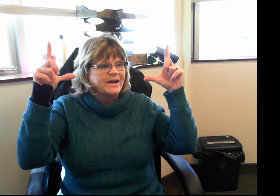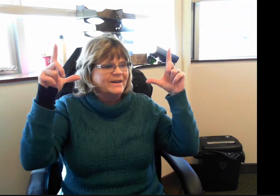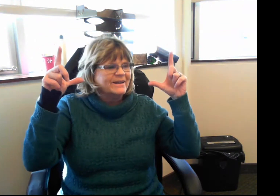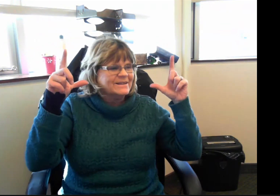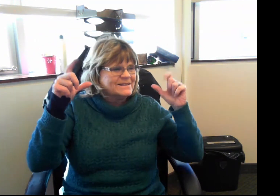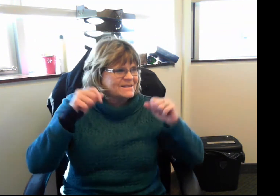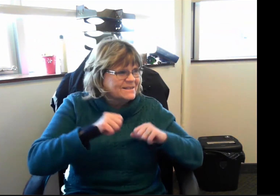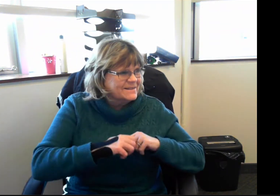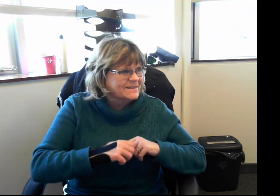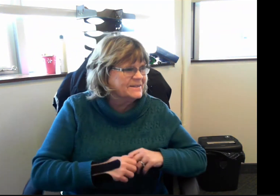surprise.